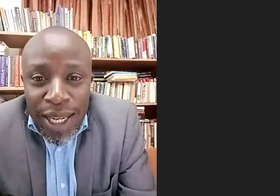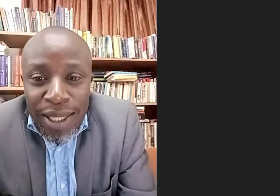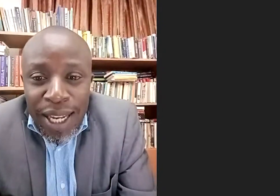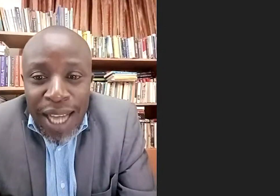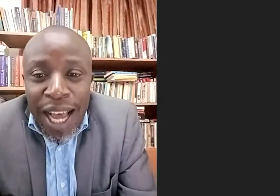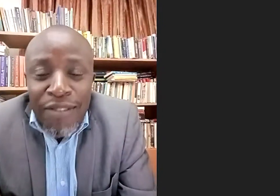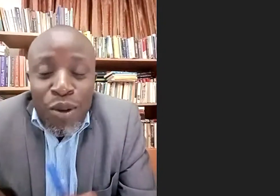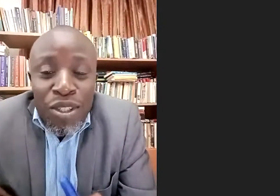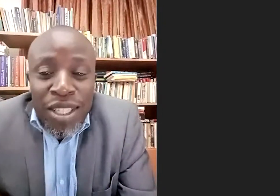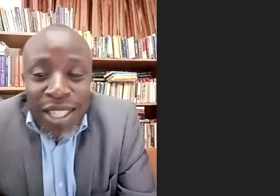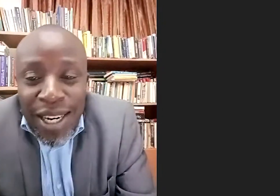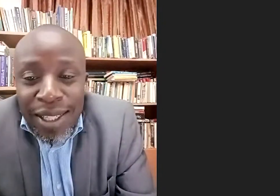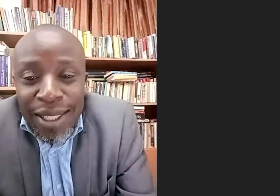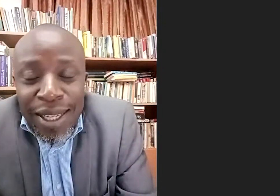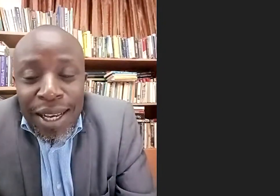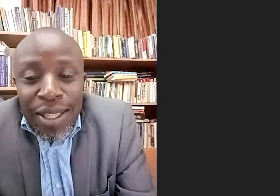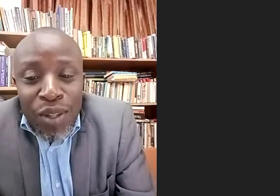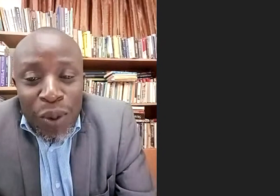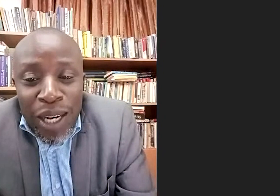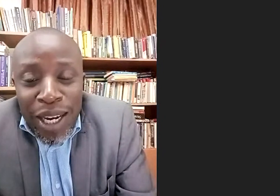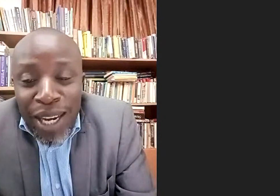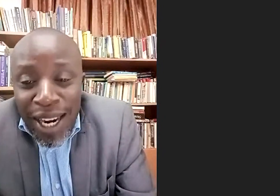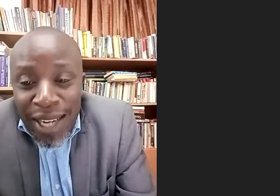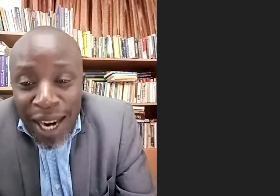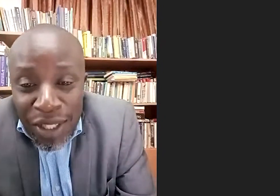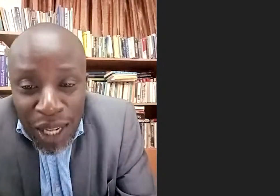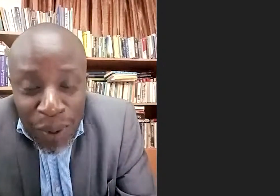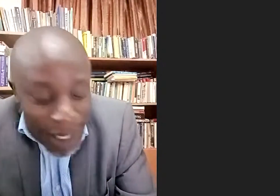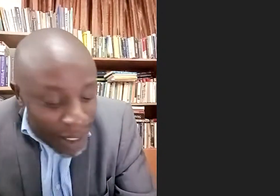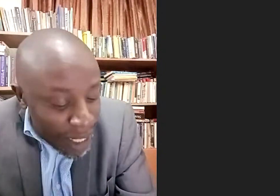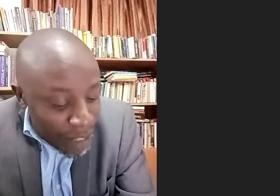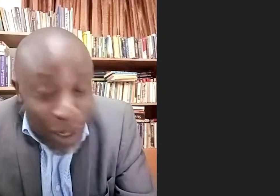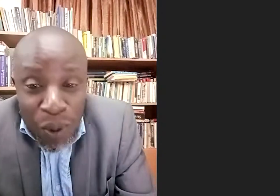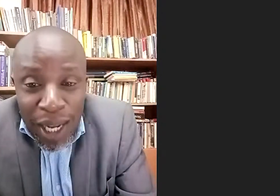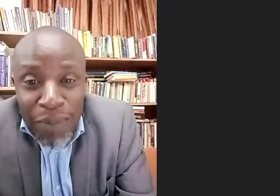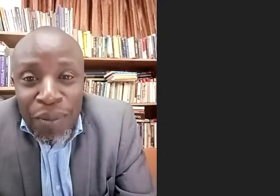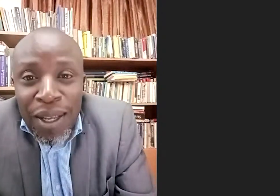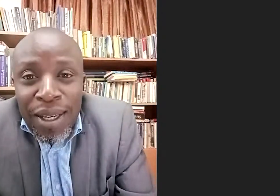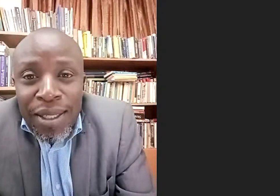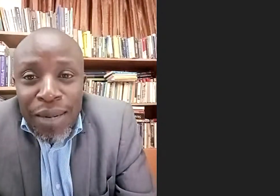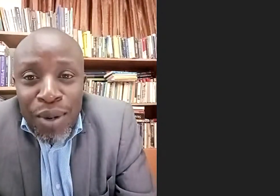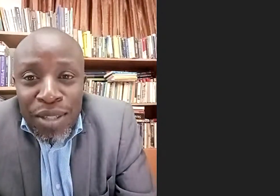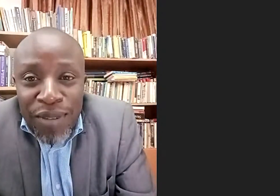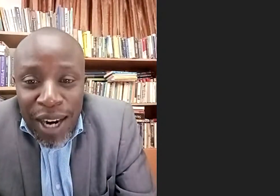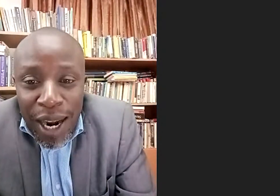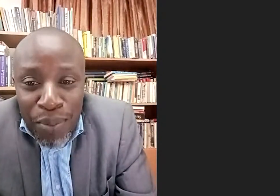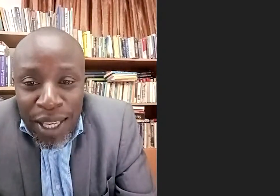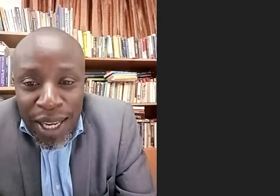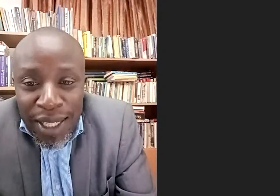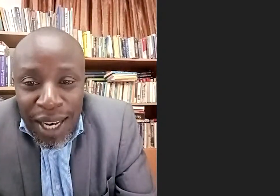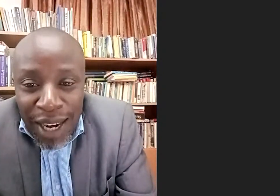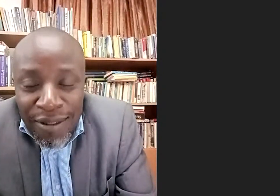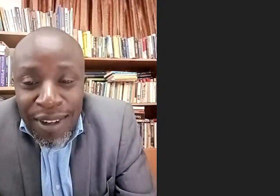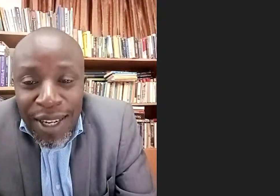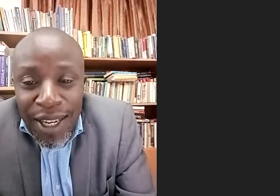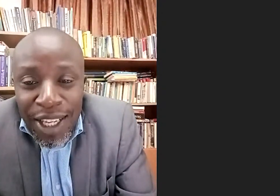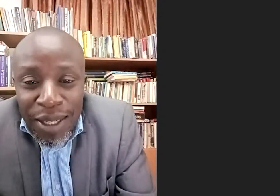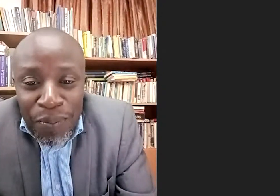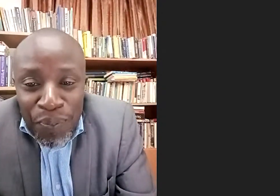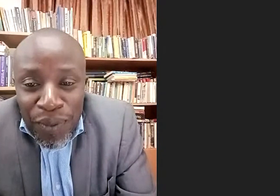Miracle. Yes, let us have those stickers so that we can be energized, so that we can start very well. Somebody is very happy. Yes,